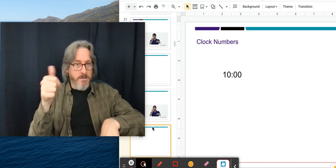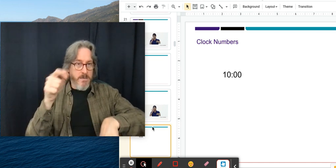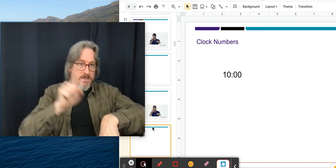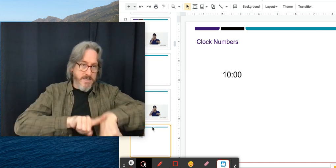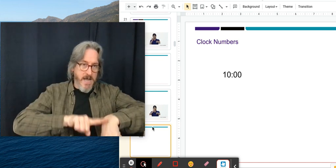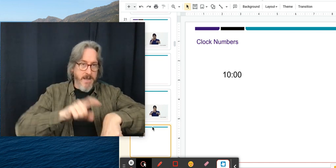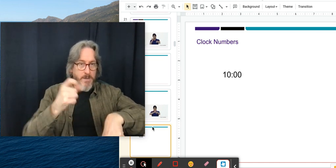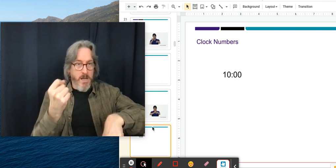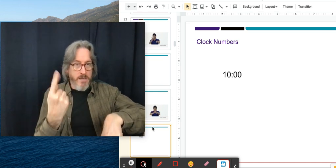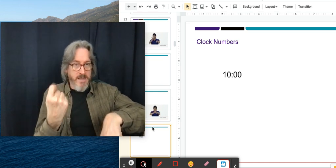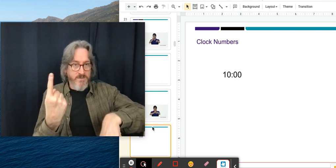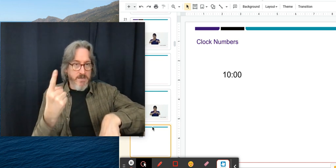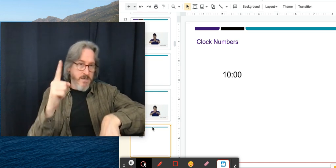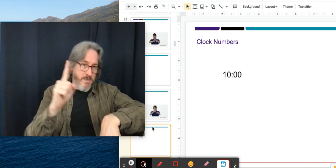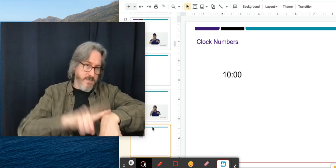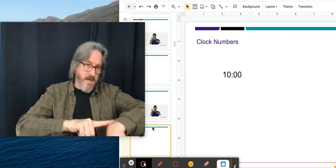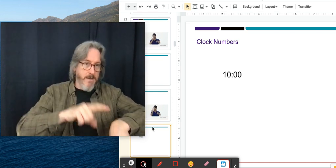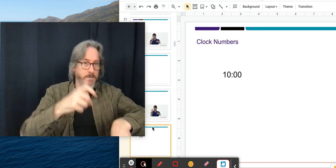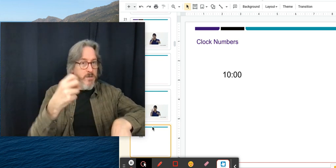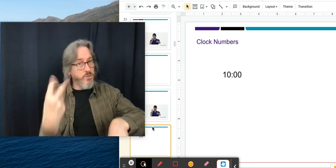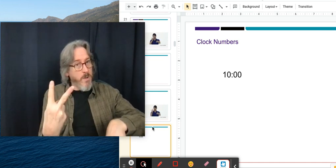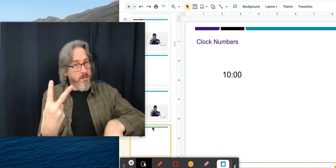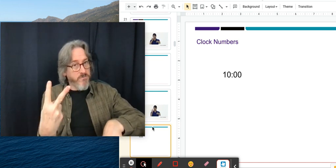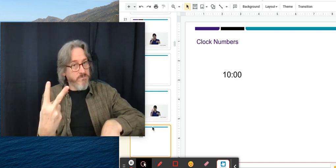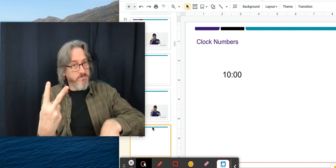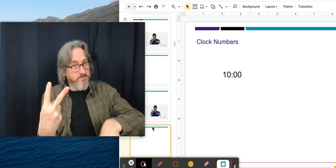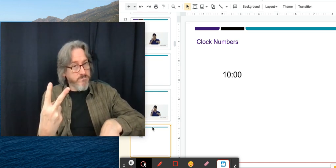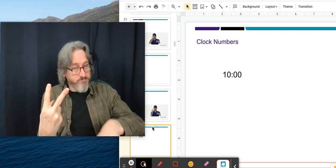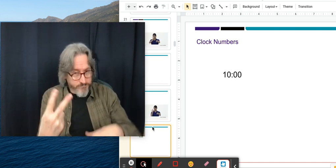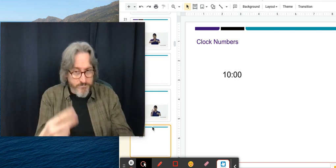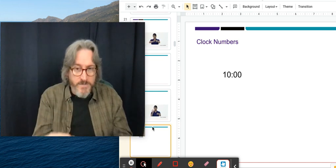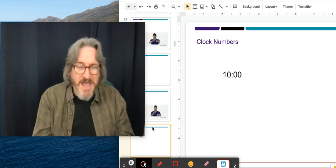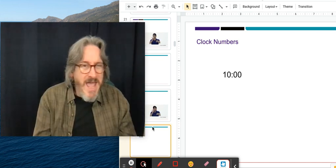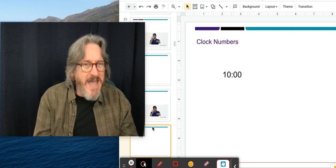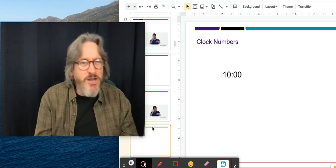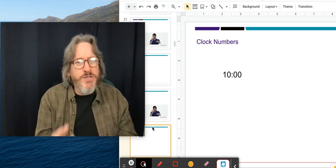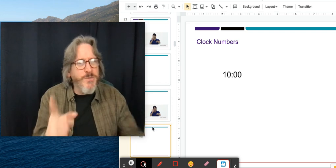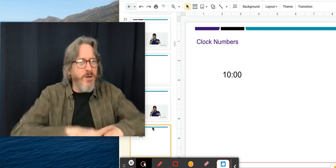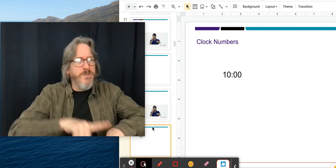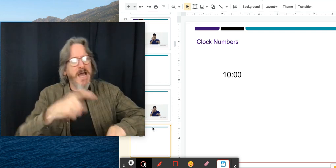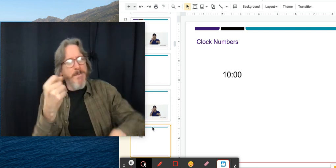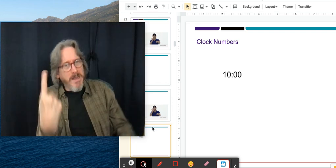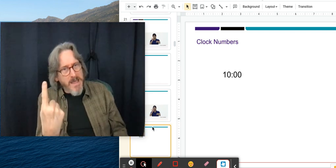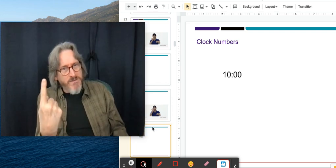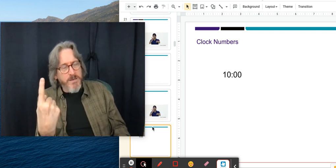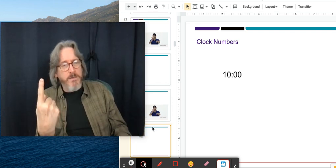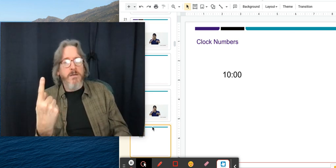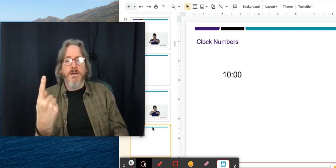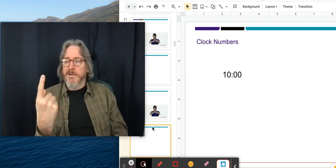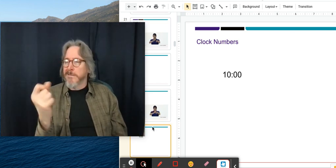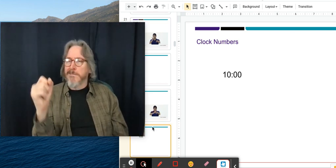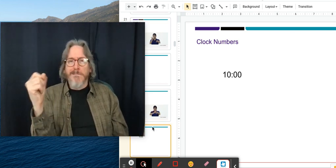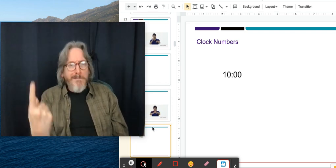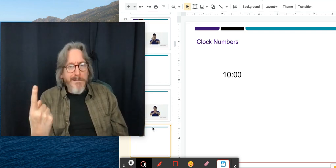10, time 11, time 12. And usually we go time